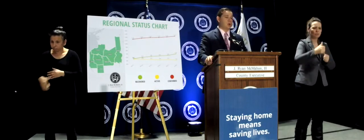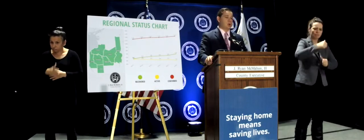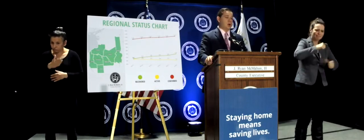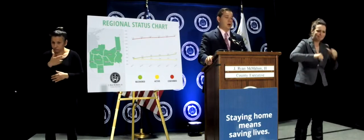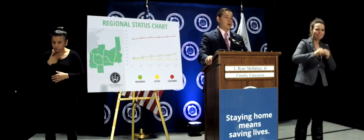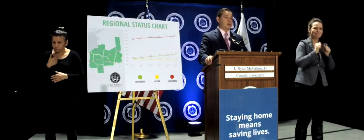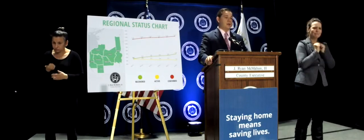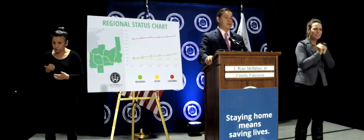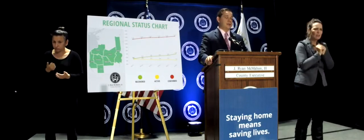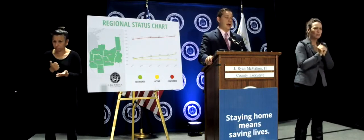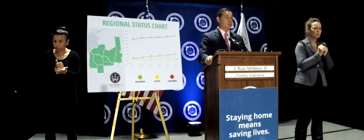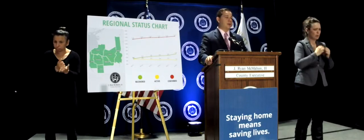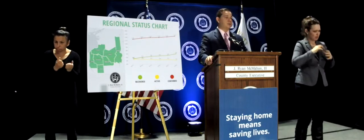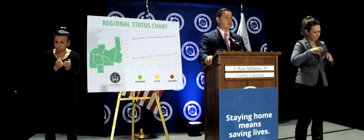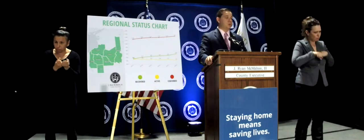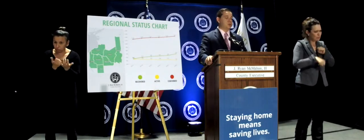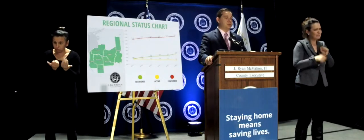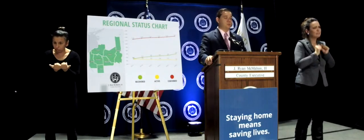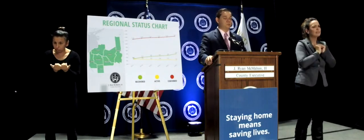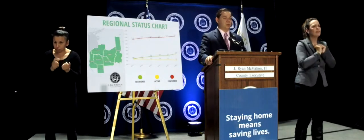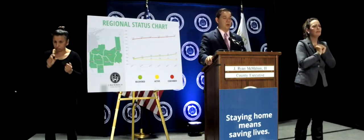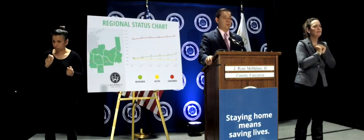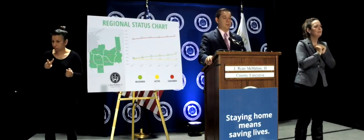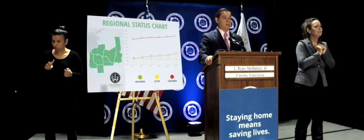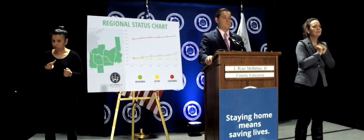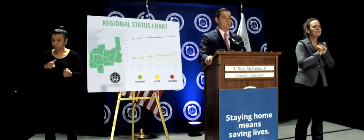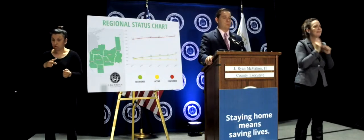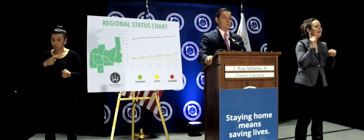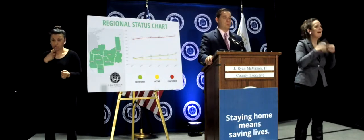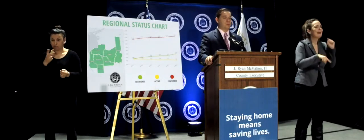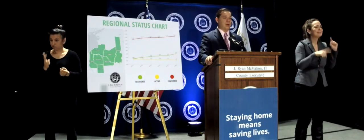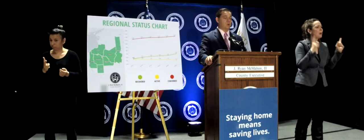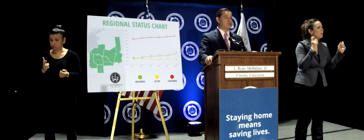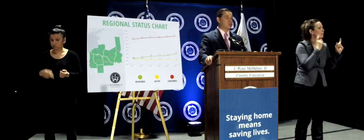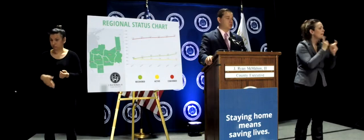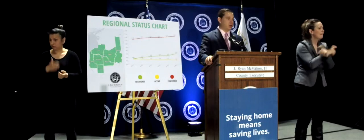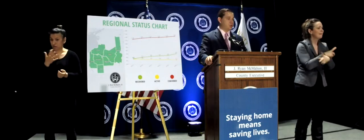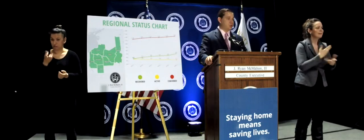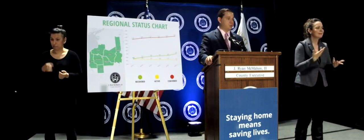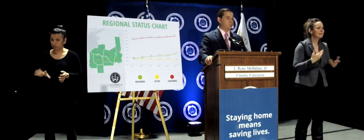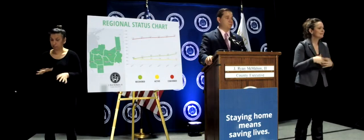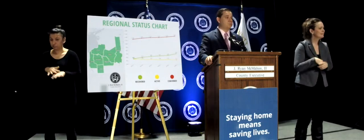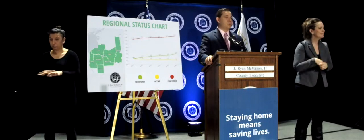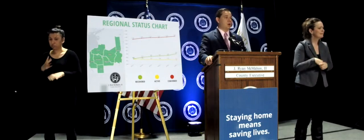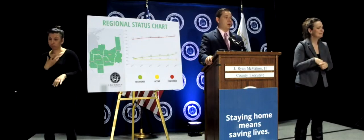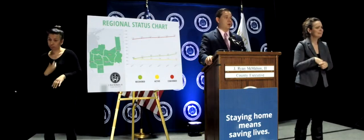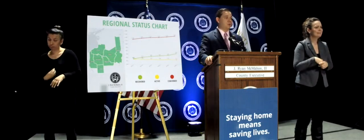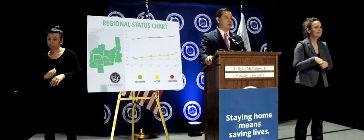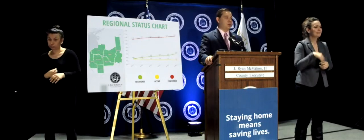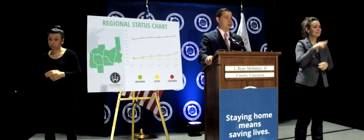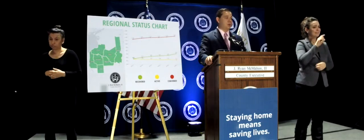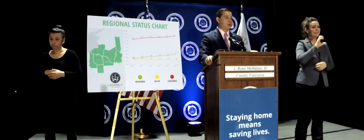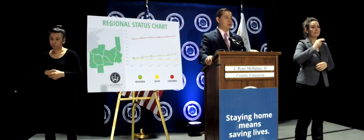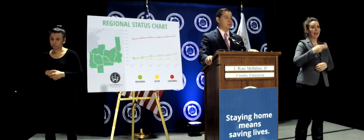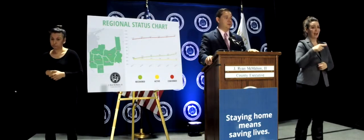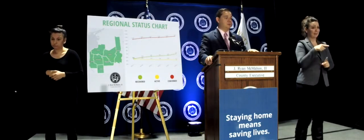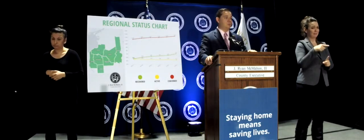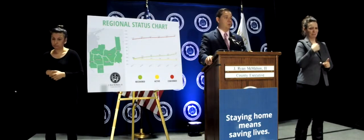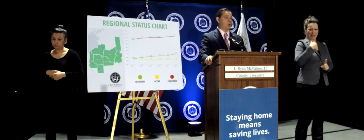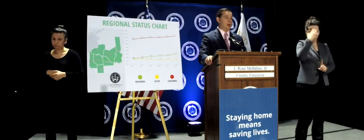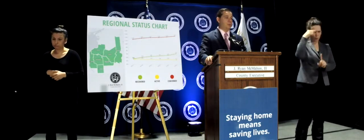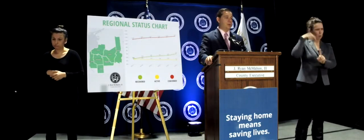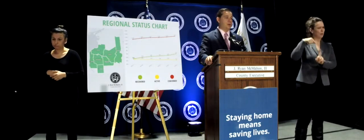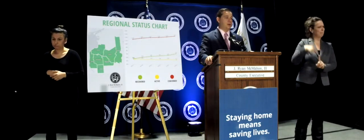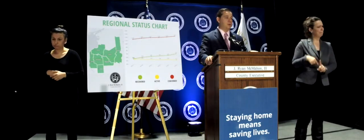So it's a complicated situation. Zach wasn't a stranger, and it makes